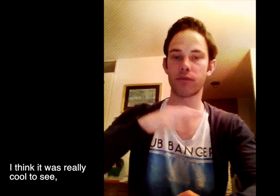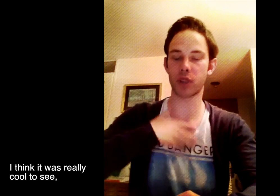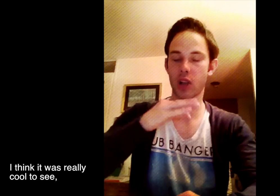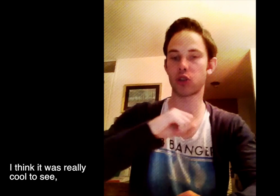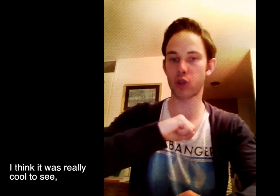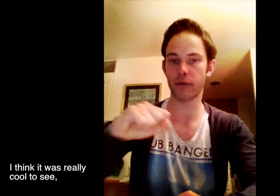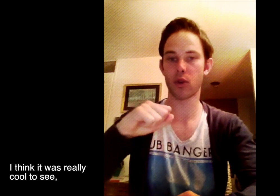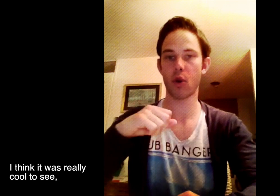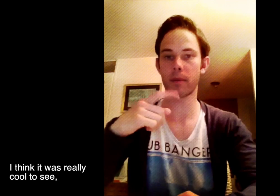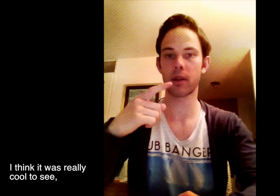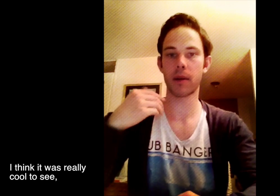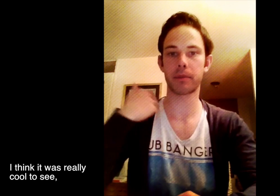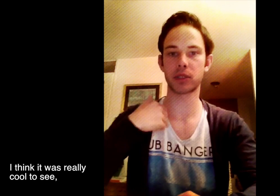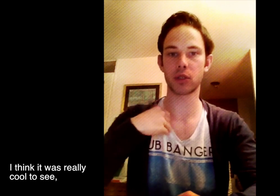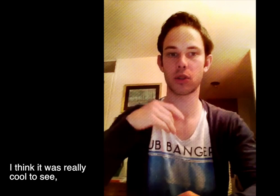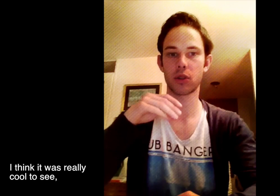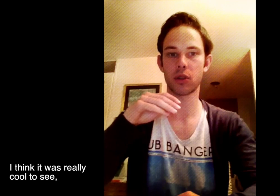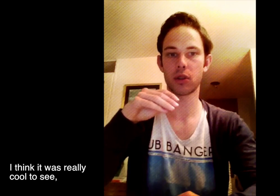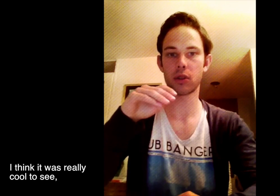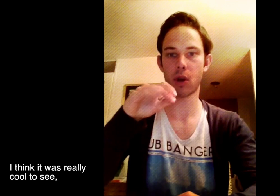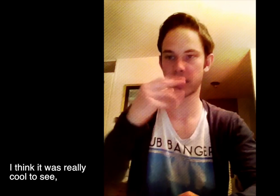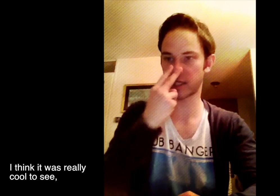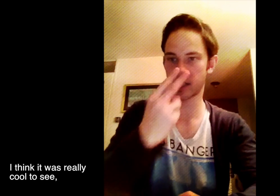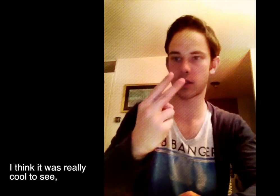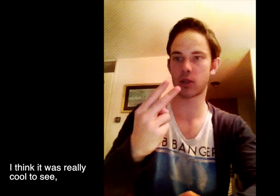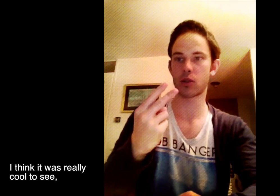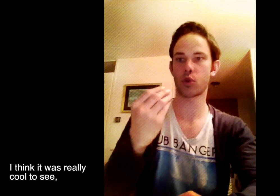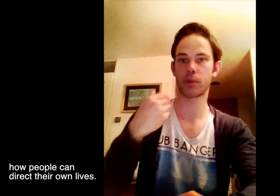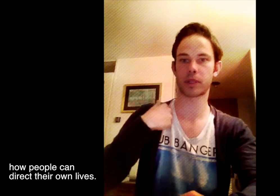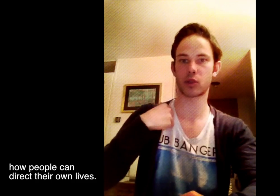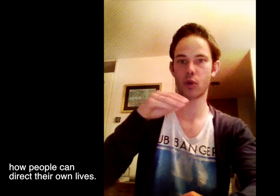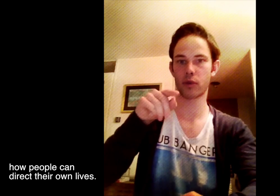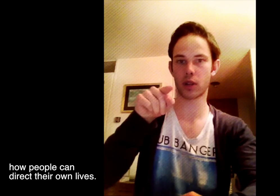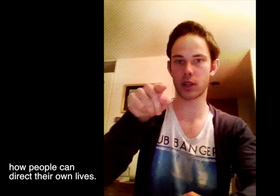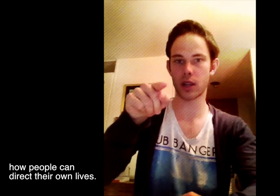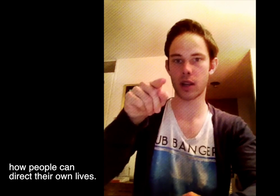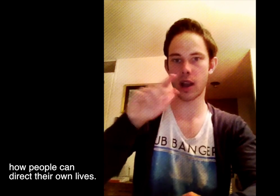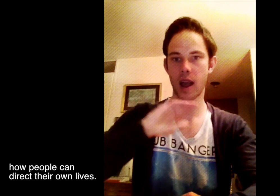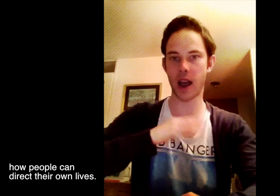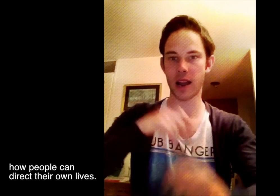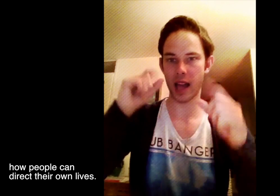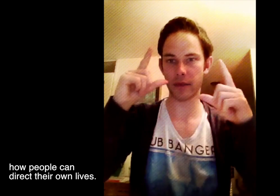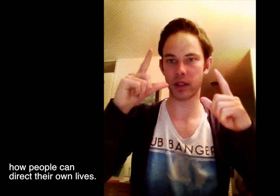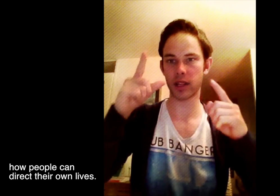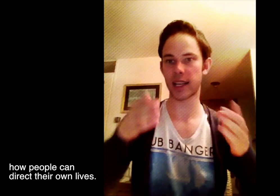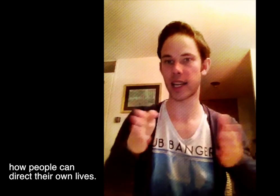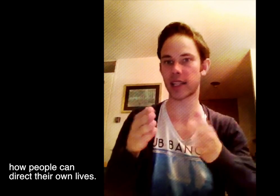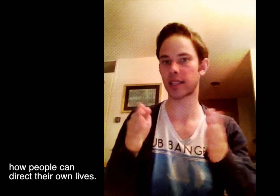bottom. Gotta step up, now tell me what's up. Even if the world comes crashing down, and